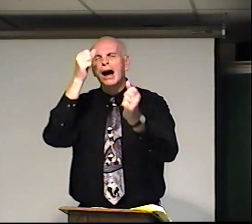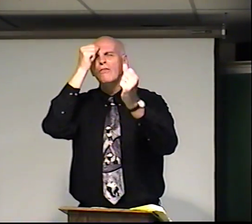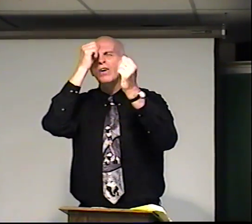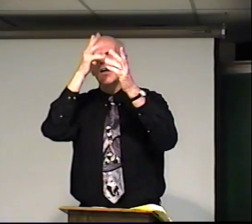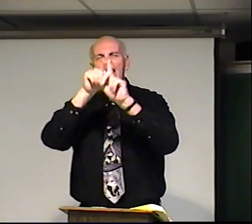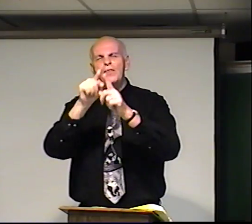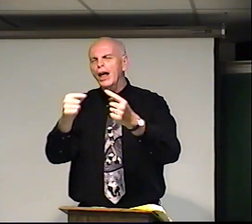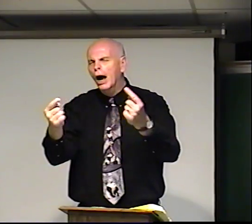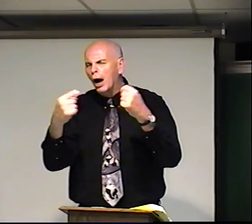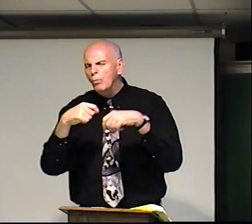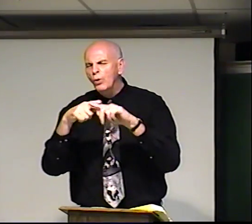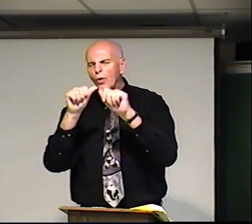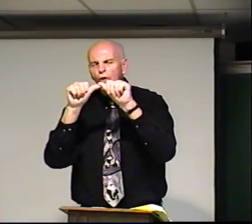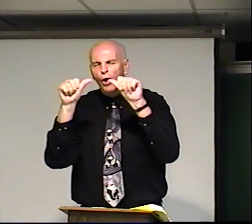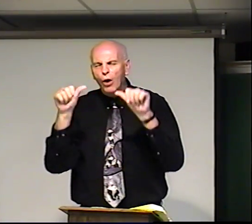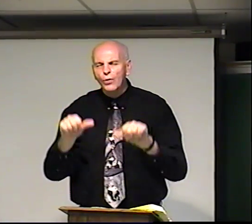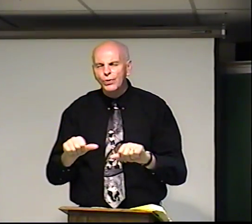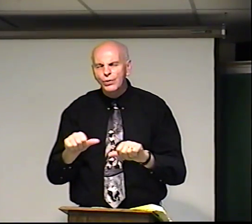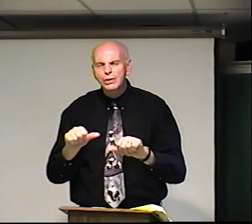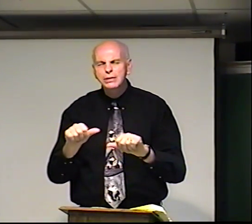Now, Father, as they come to the altar,